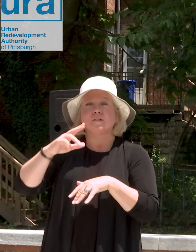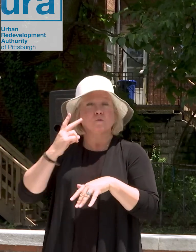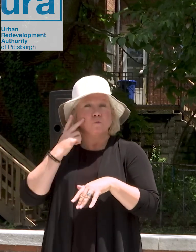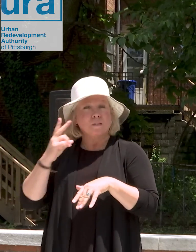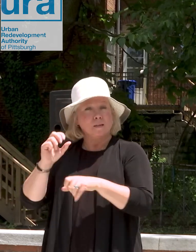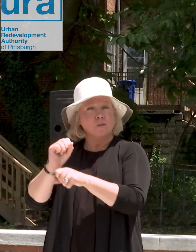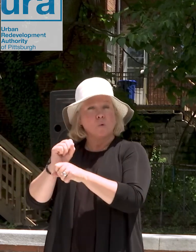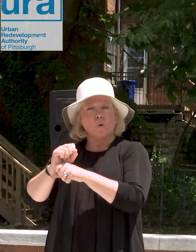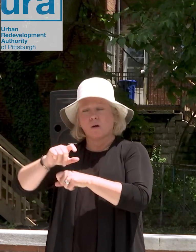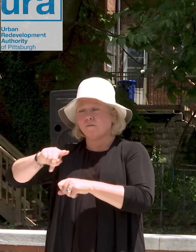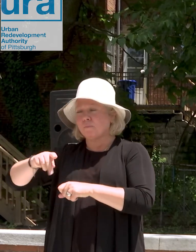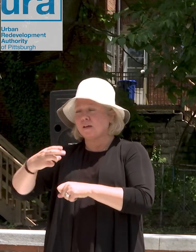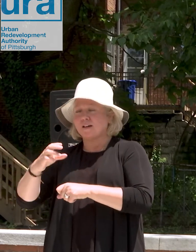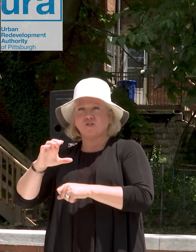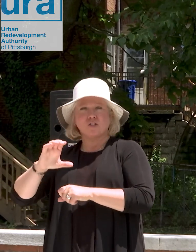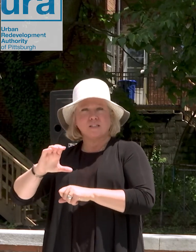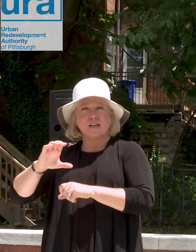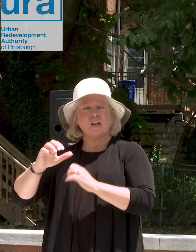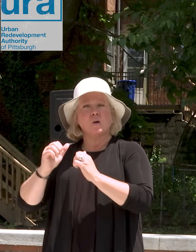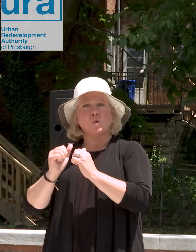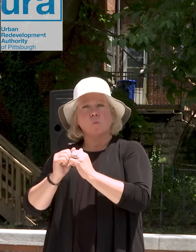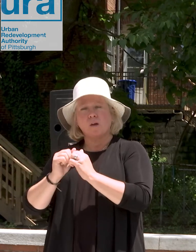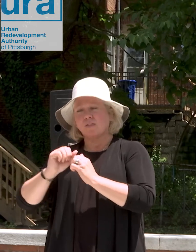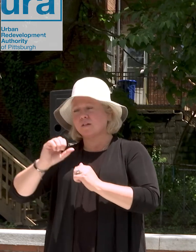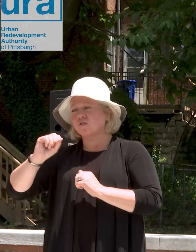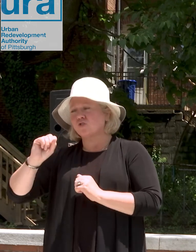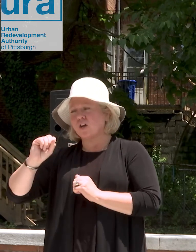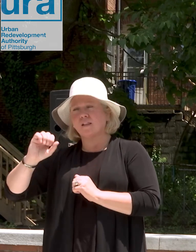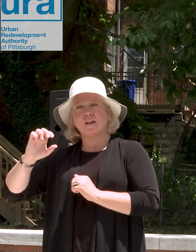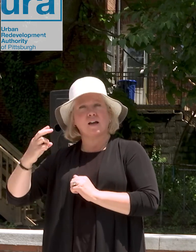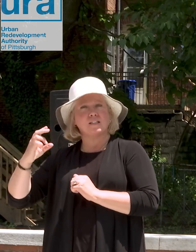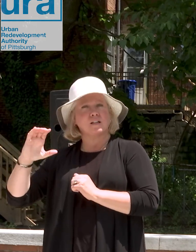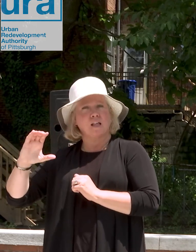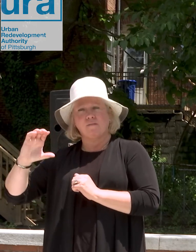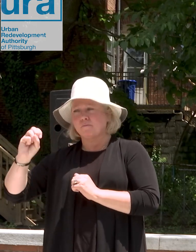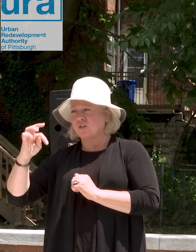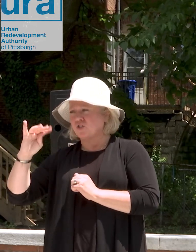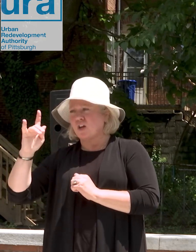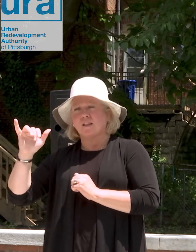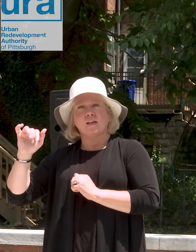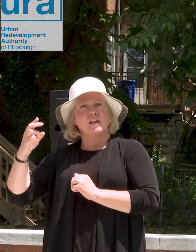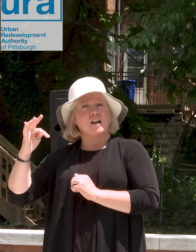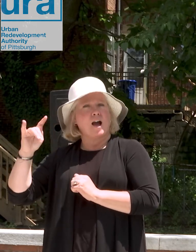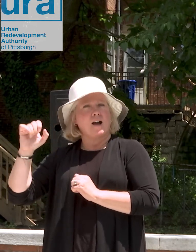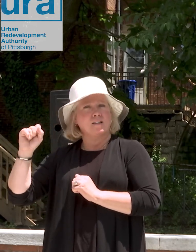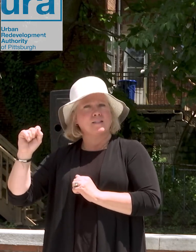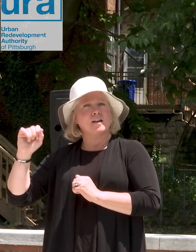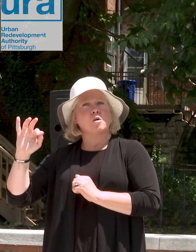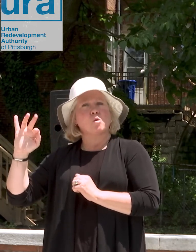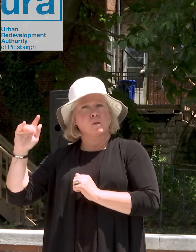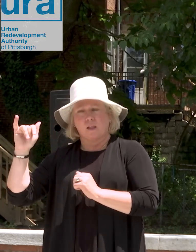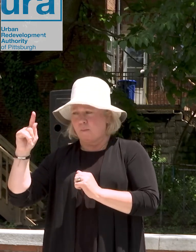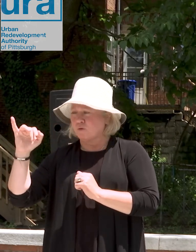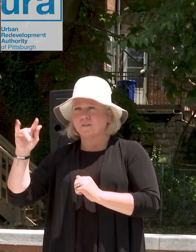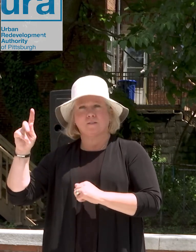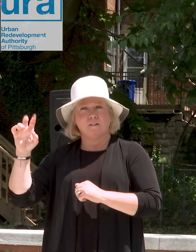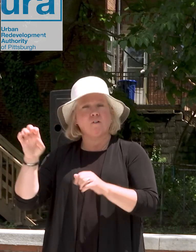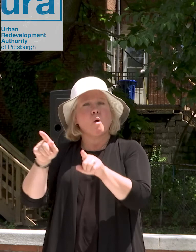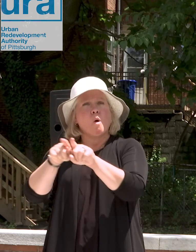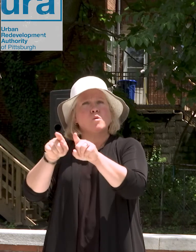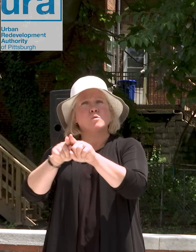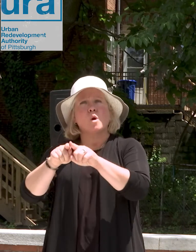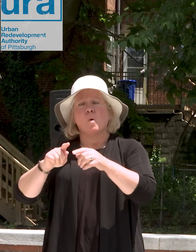this neighborhood in partnership with the Schenley Heights Collaborative over the past several years, and also in tandem with other partners such as